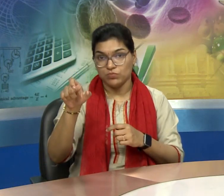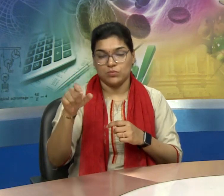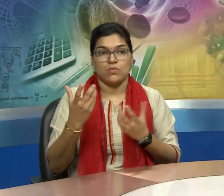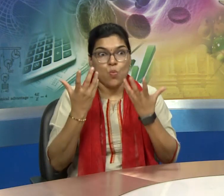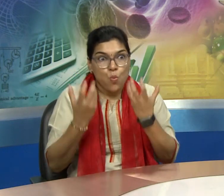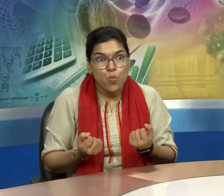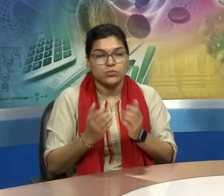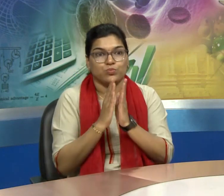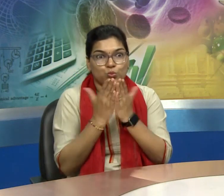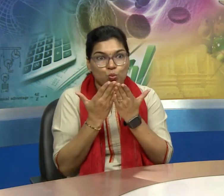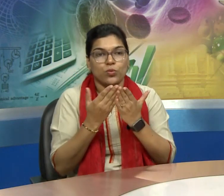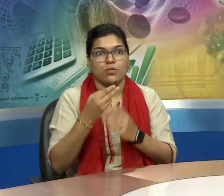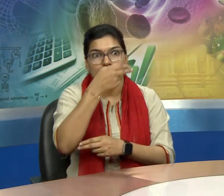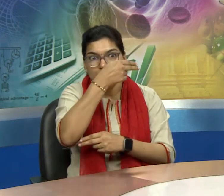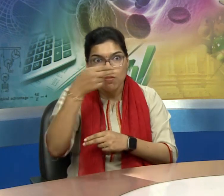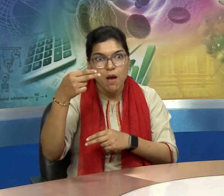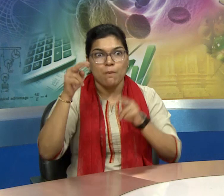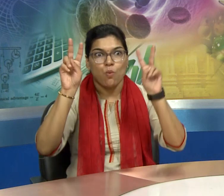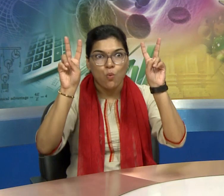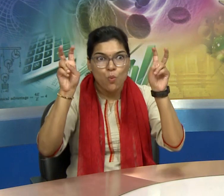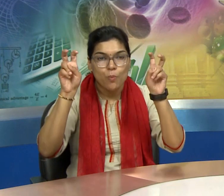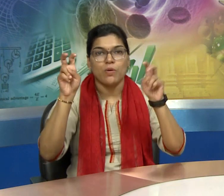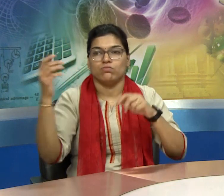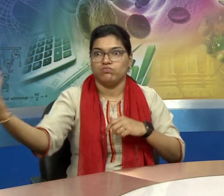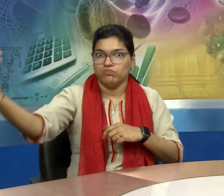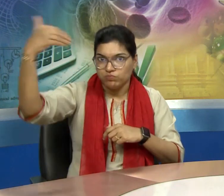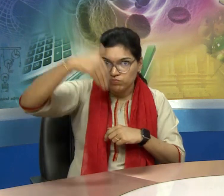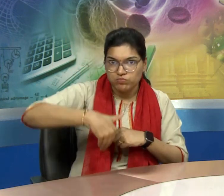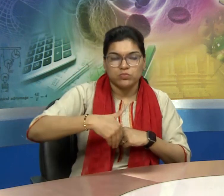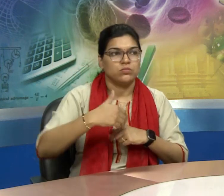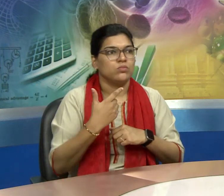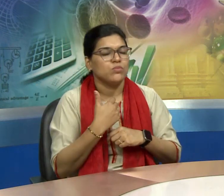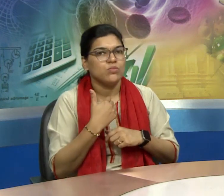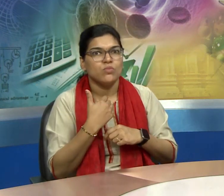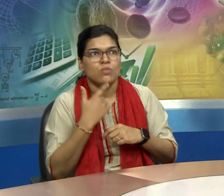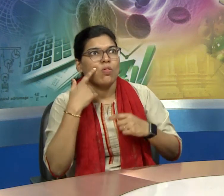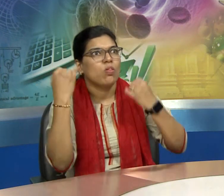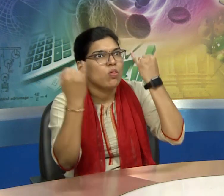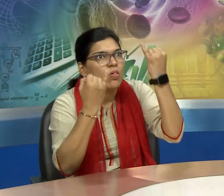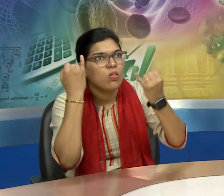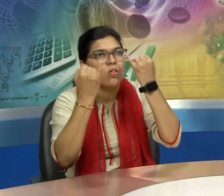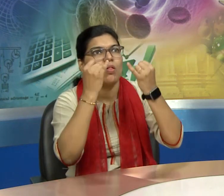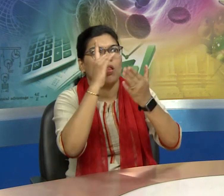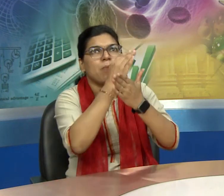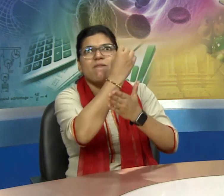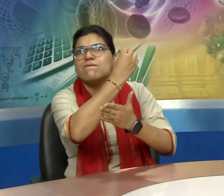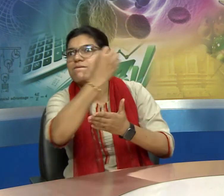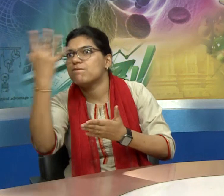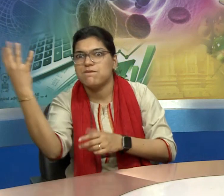do? That person takes care of all the books, look after how the